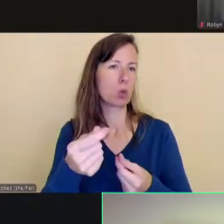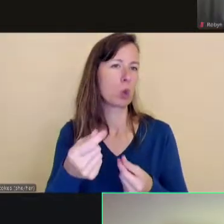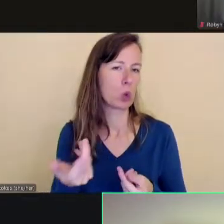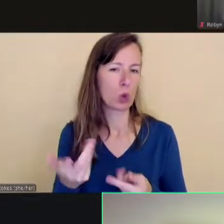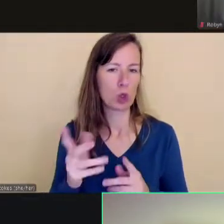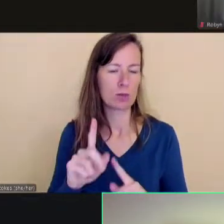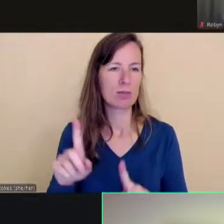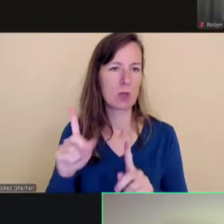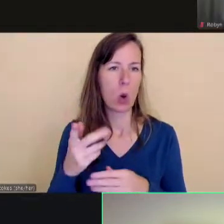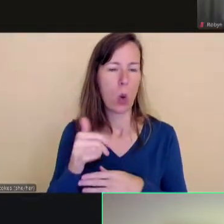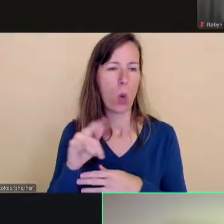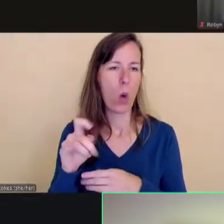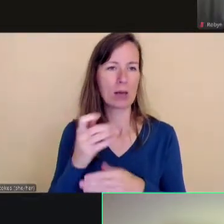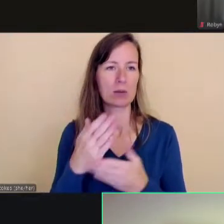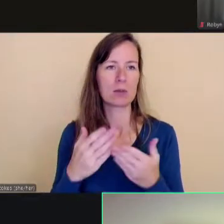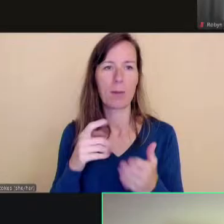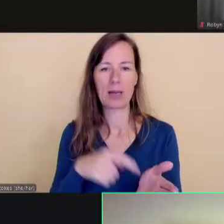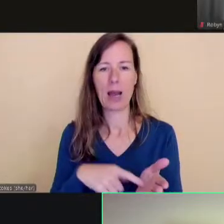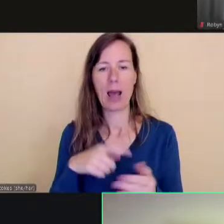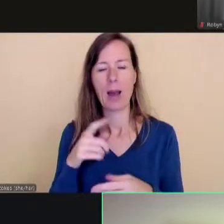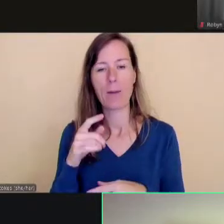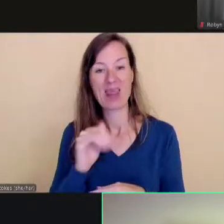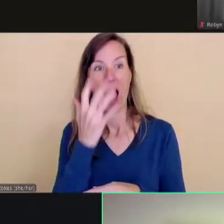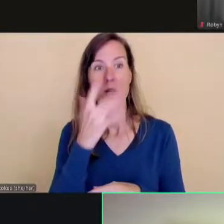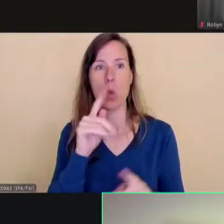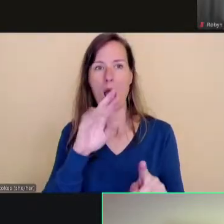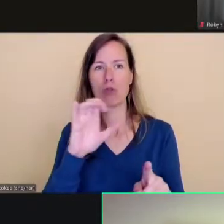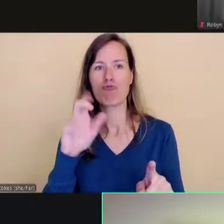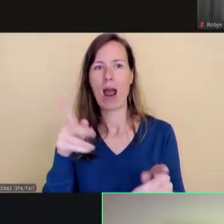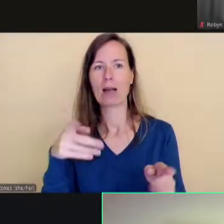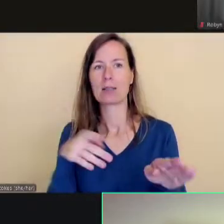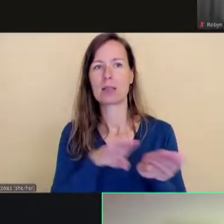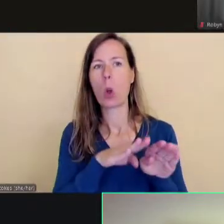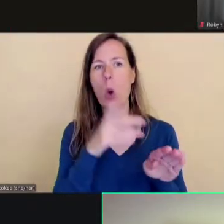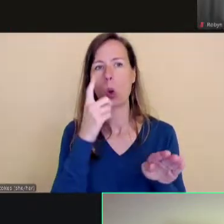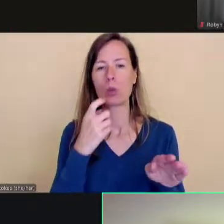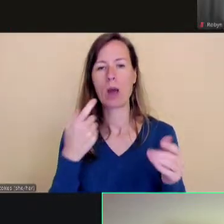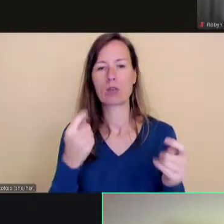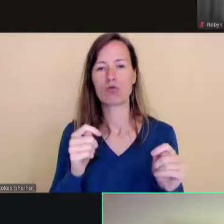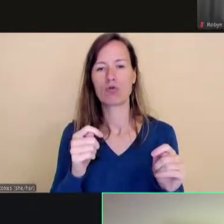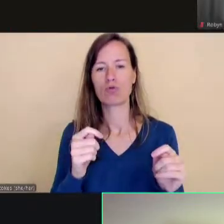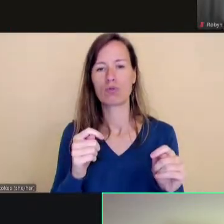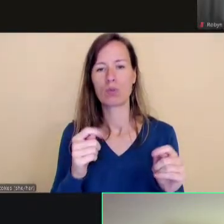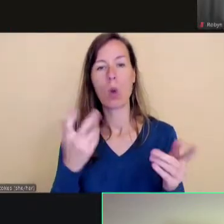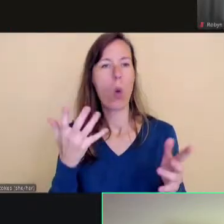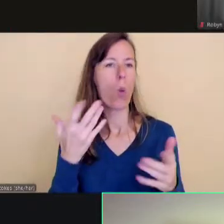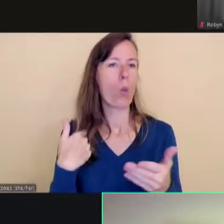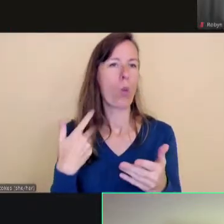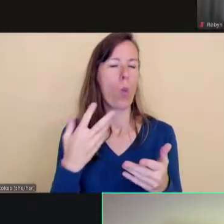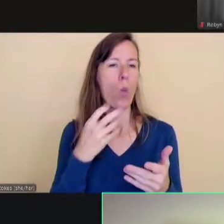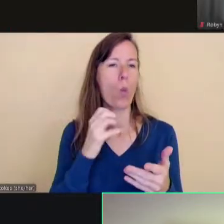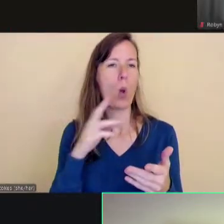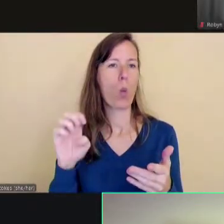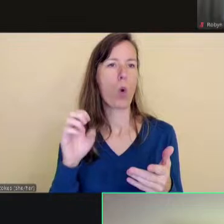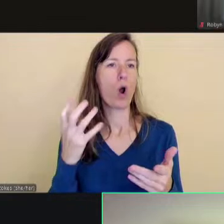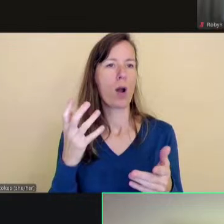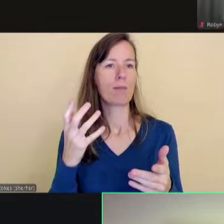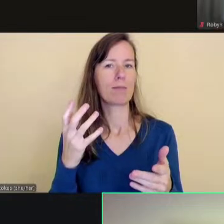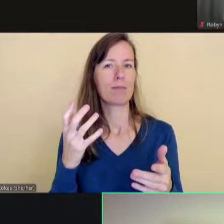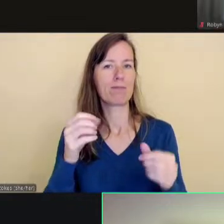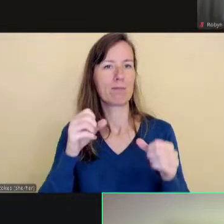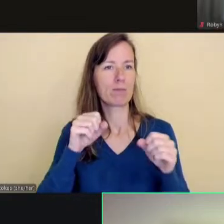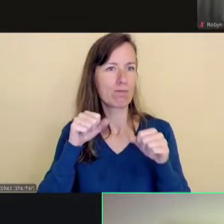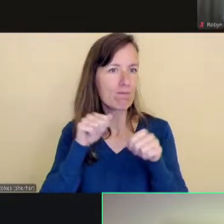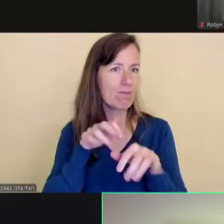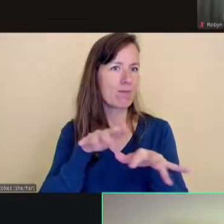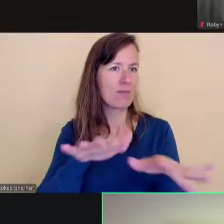That's why the track was closed, is because we were trying to apply or not trying to, but we were applying the rubberized coating. Tomorrow morning